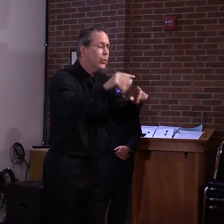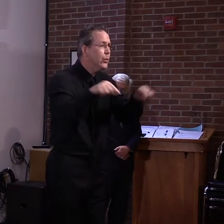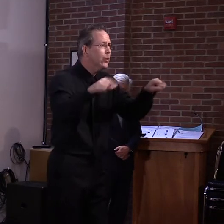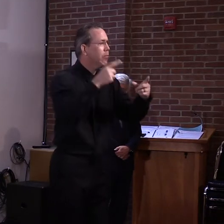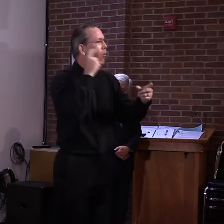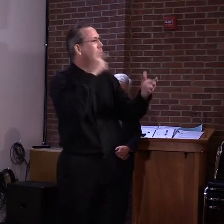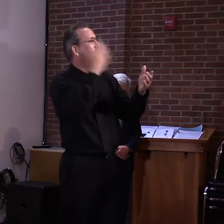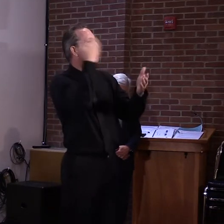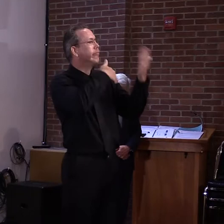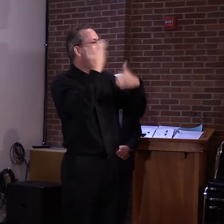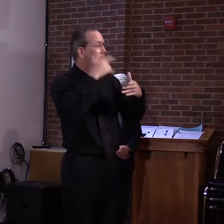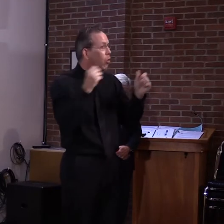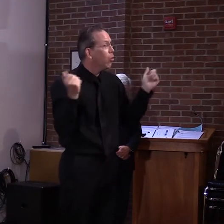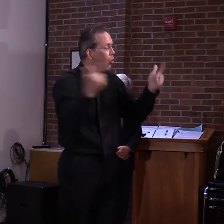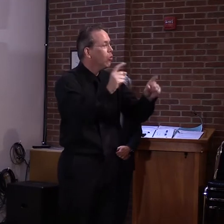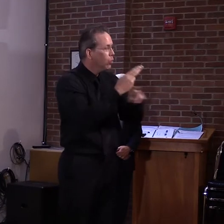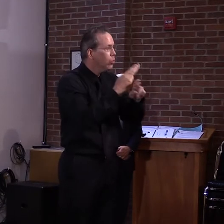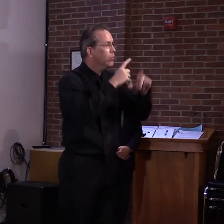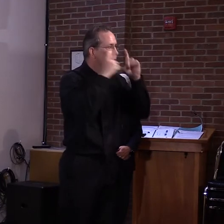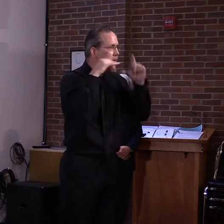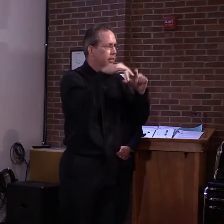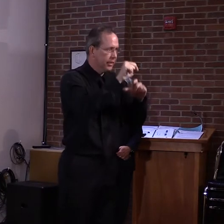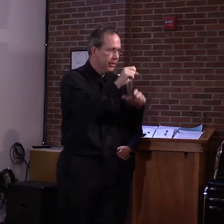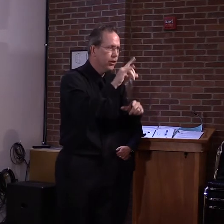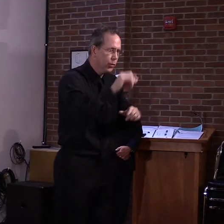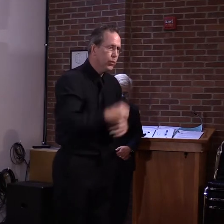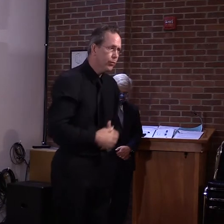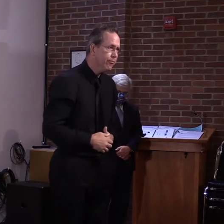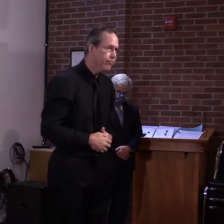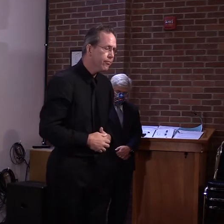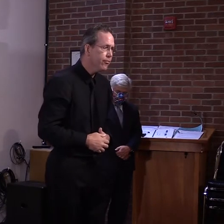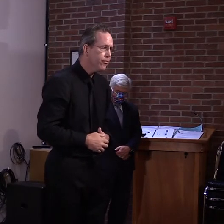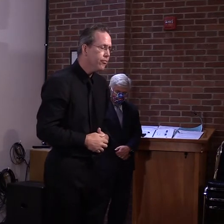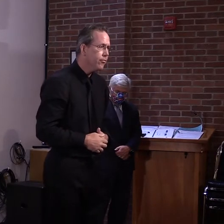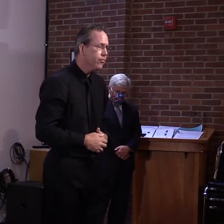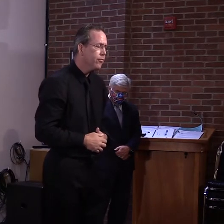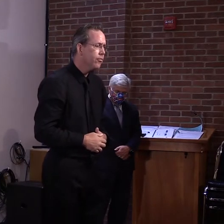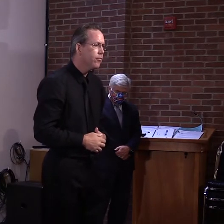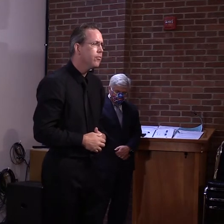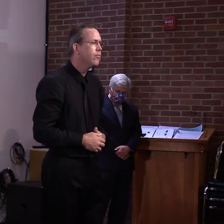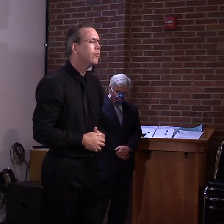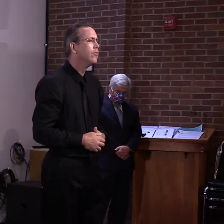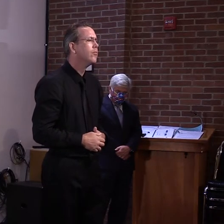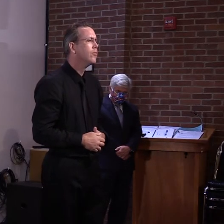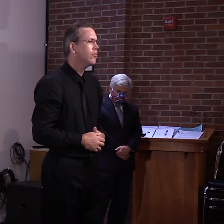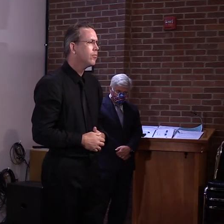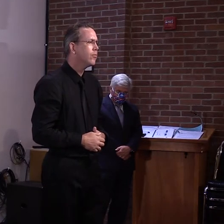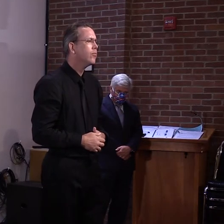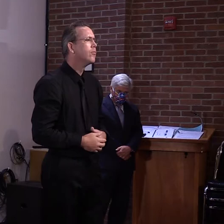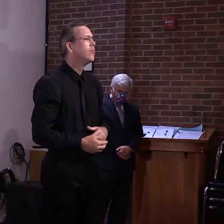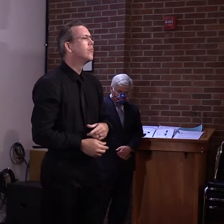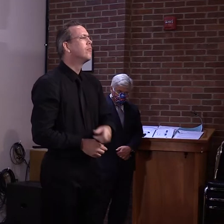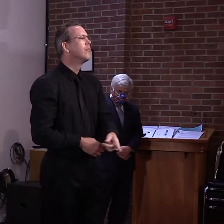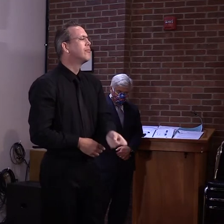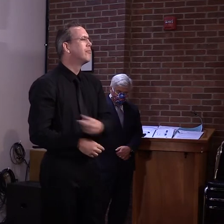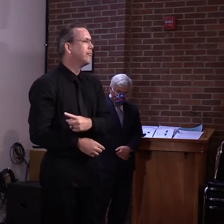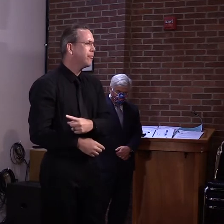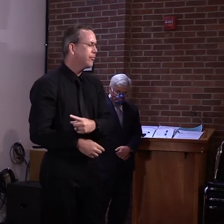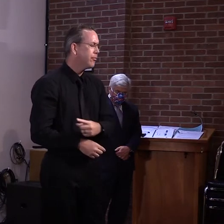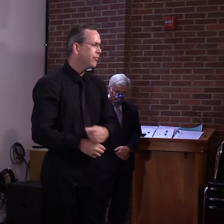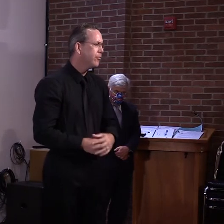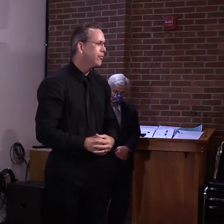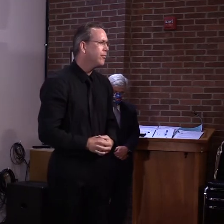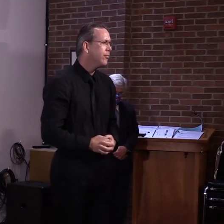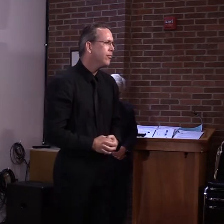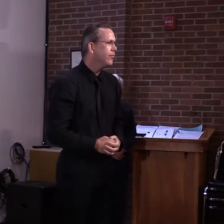Great. Hundreds of students and staff. The question I had is over the CARES